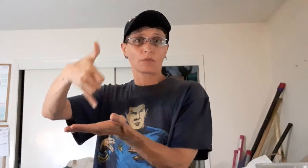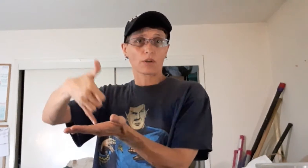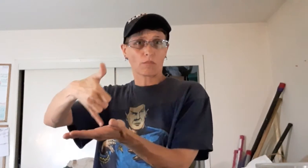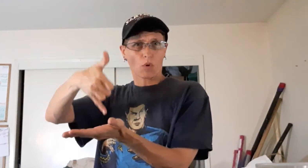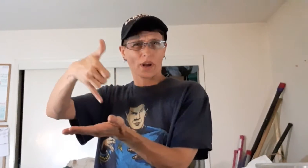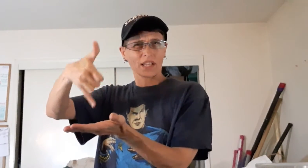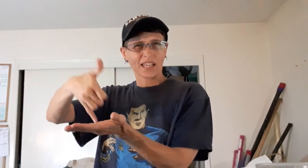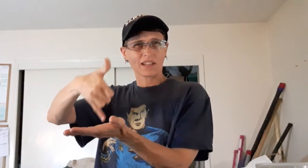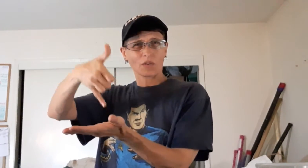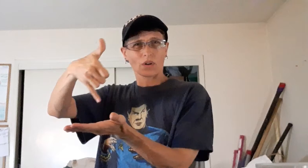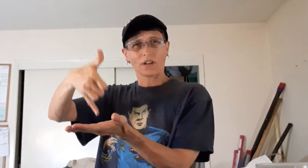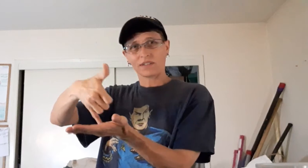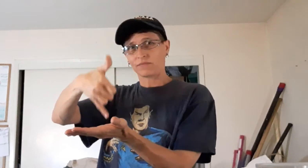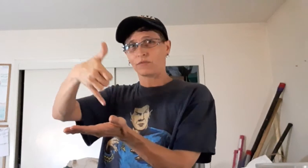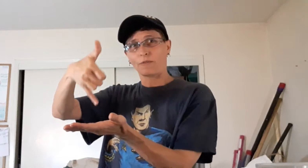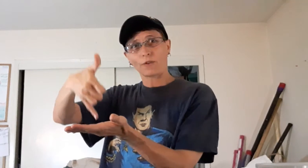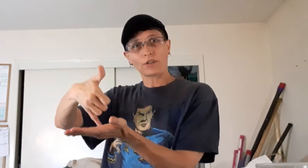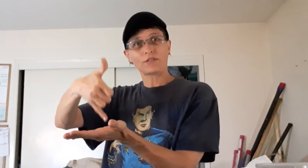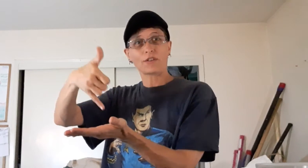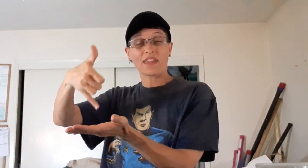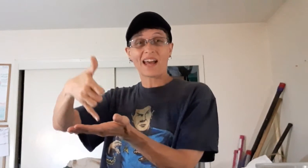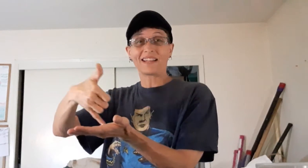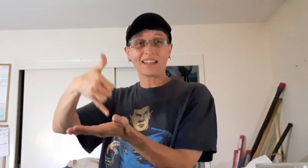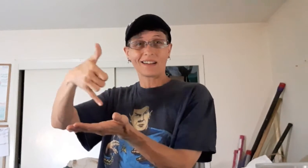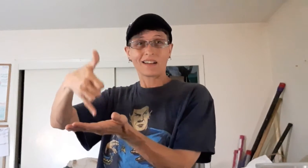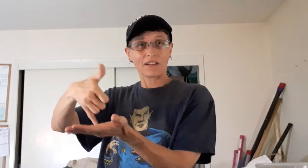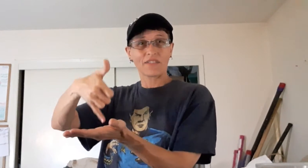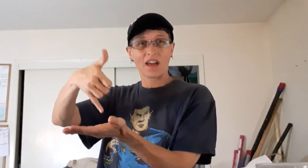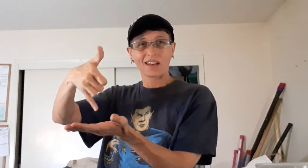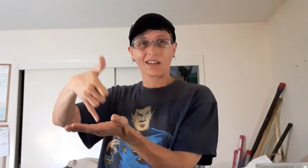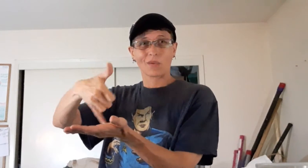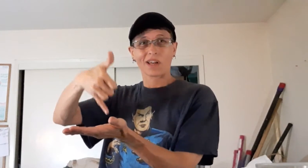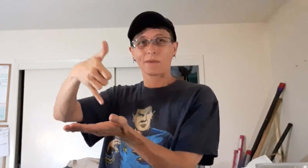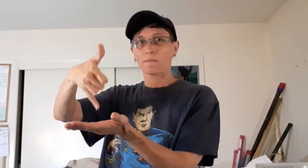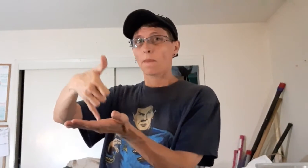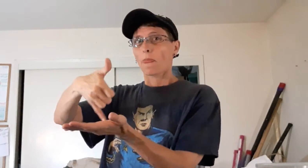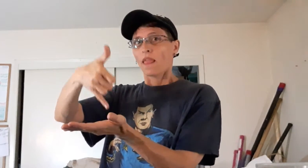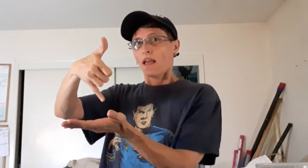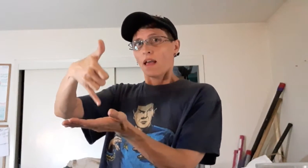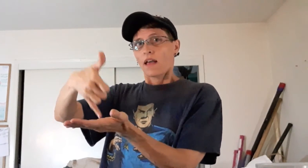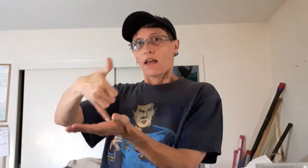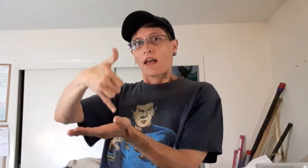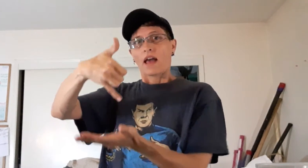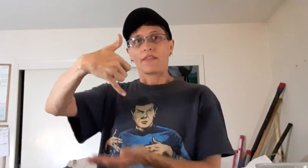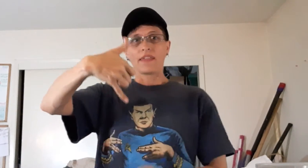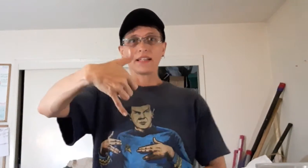you boil it, or refers to the idea of that anyway. And this,